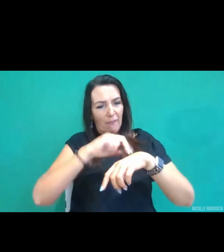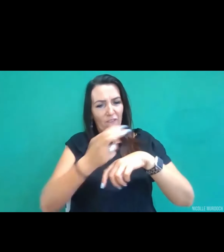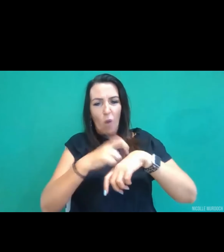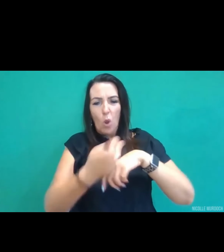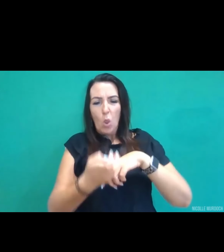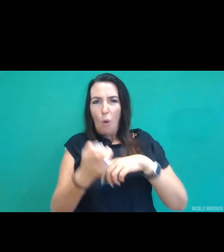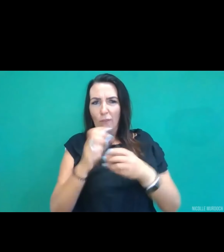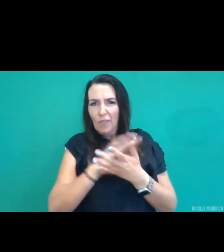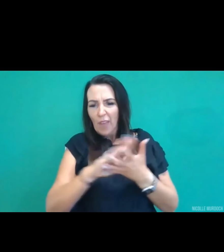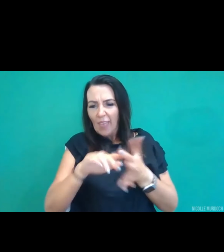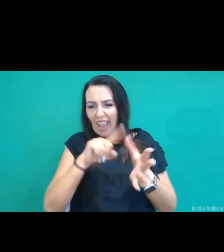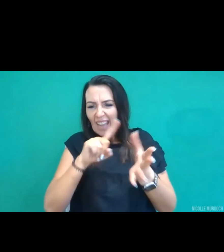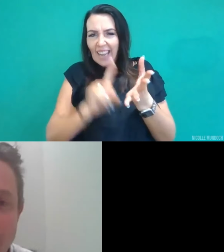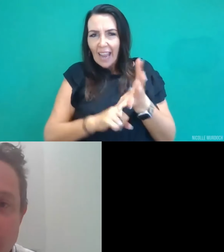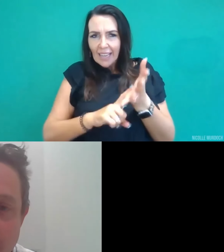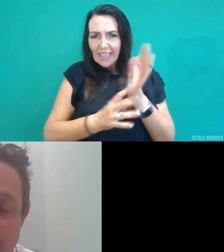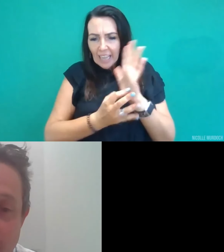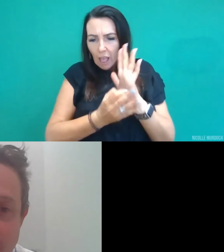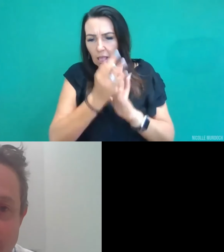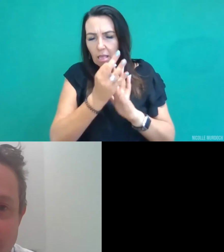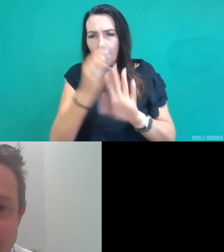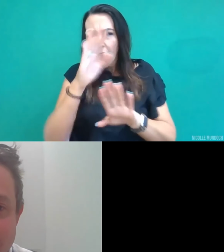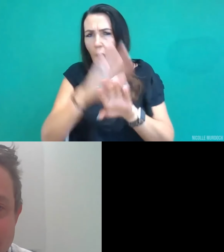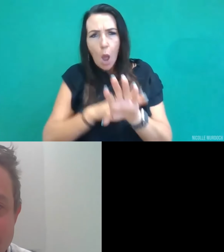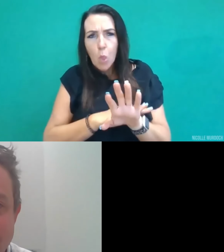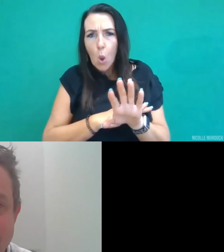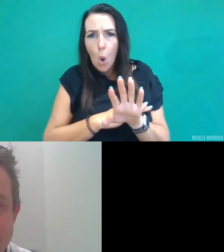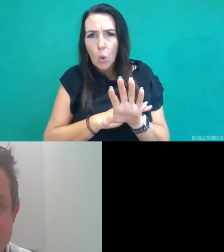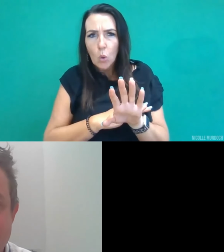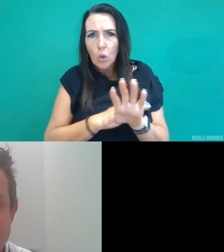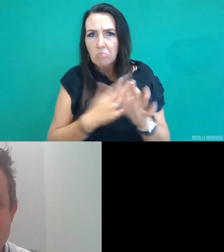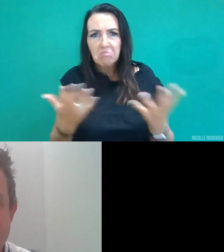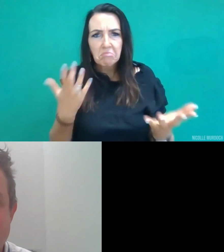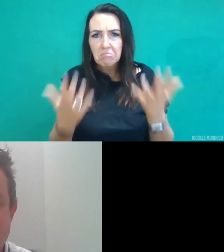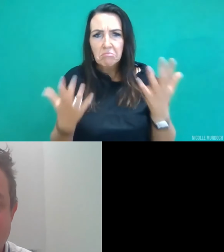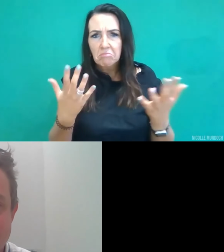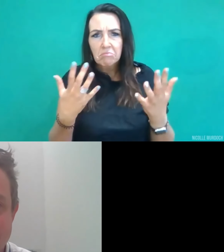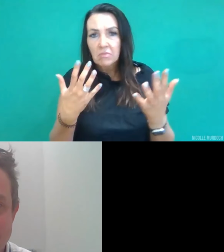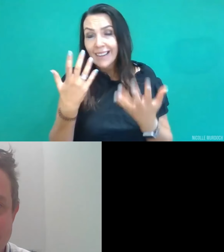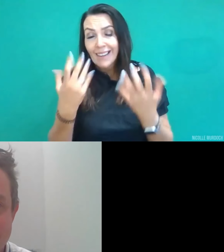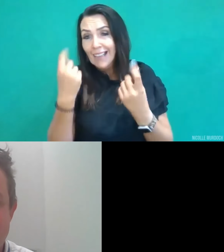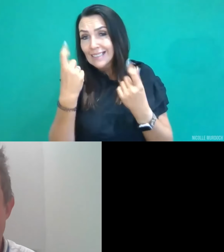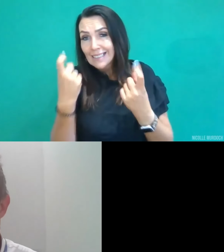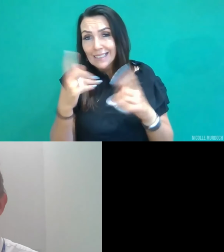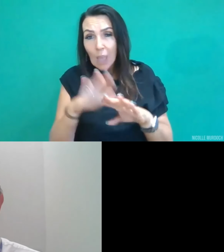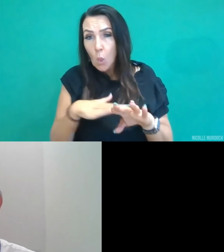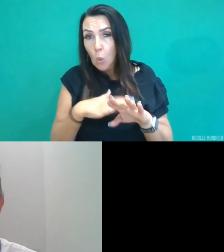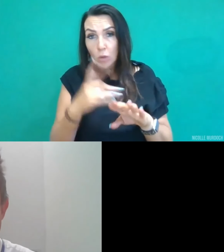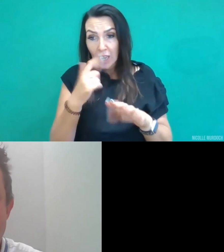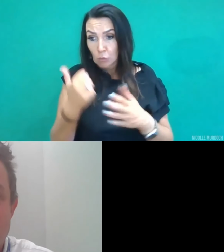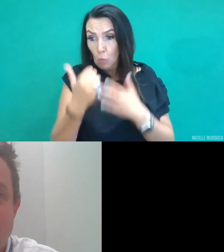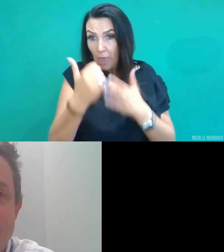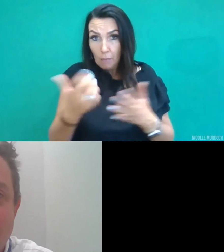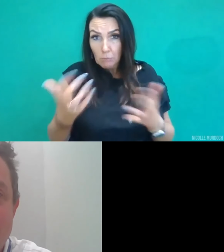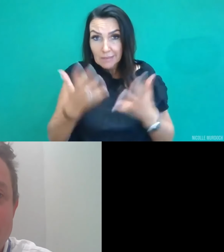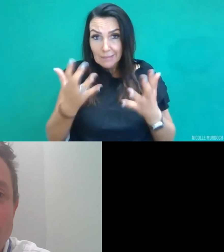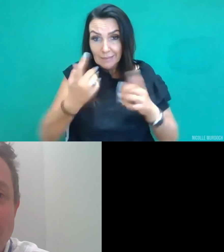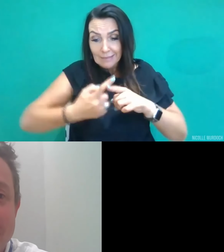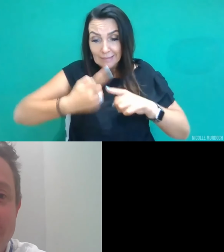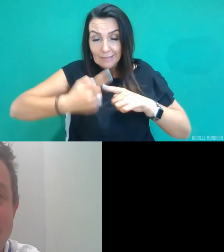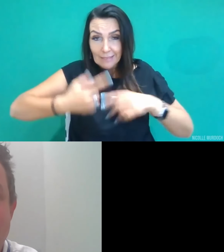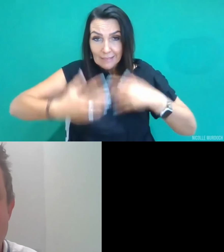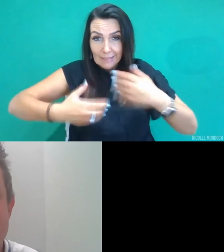how long that would take? And I guess as a follow-up question, anything people can do to speed that process up? Yeah, I must say I was delayed on